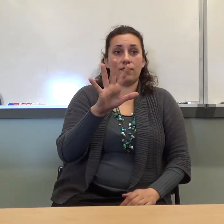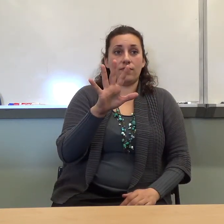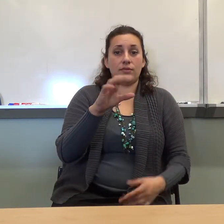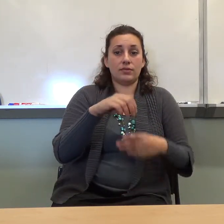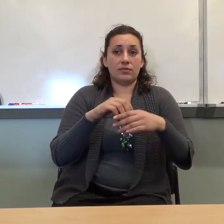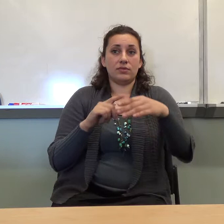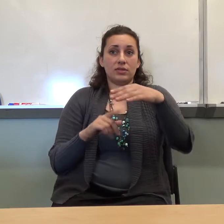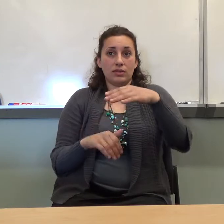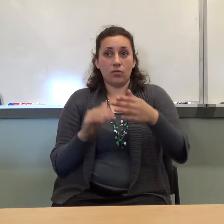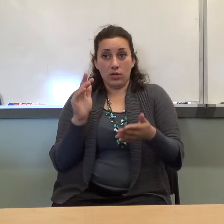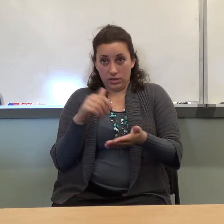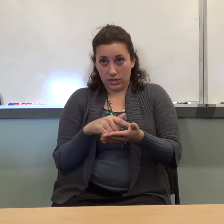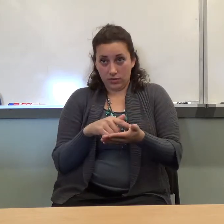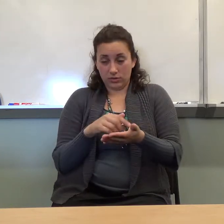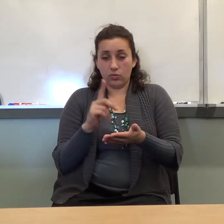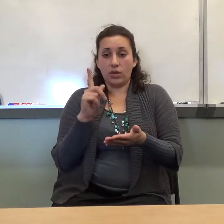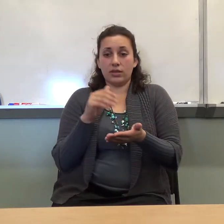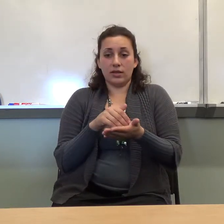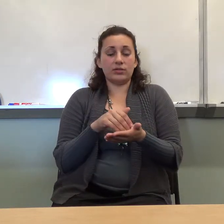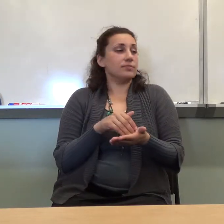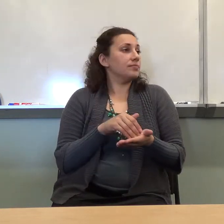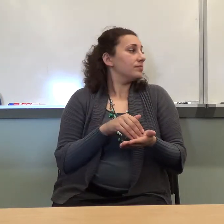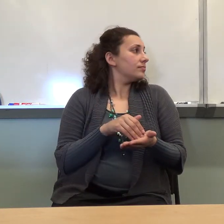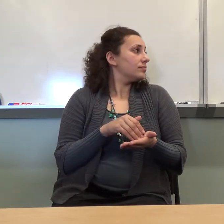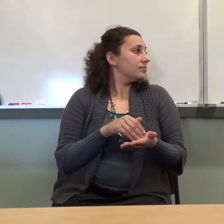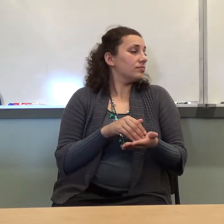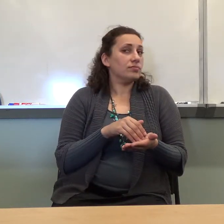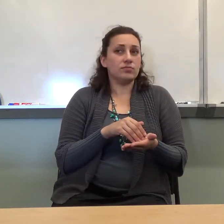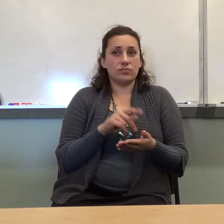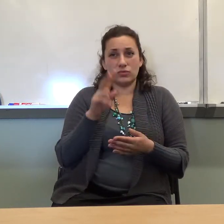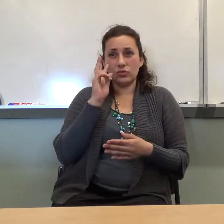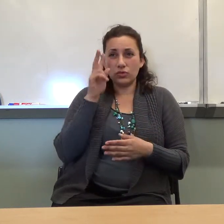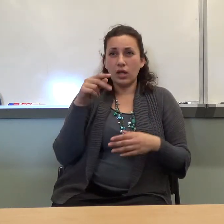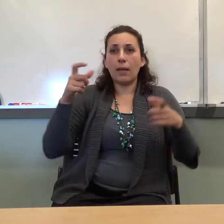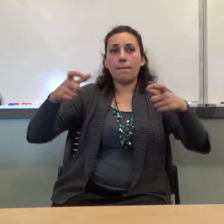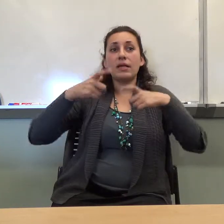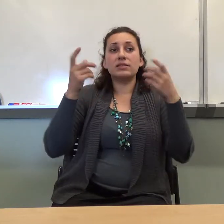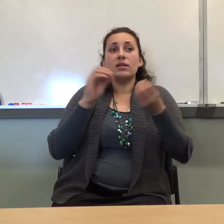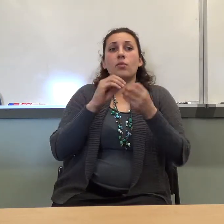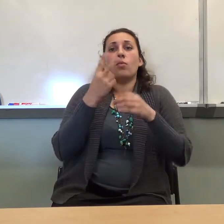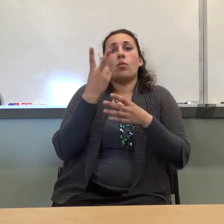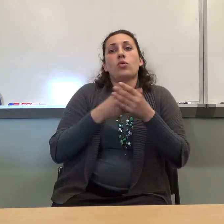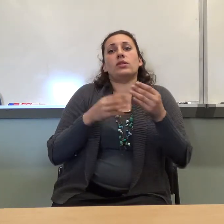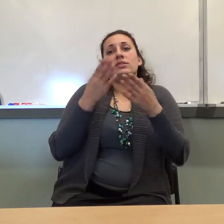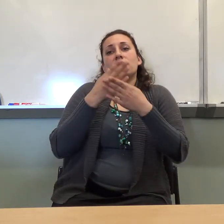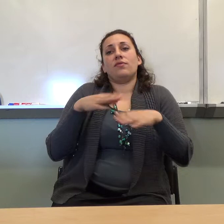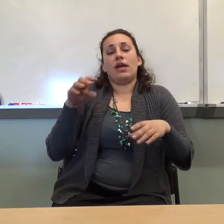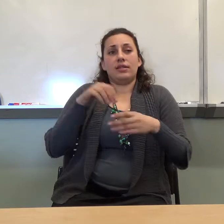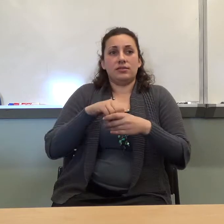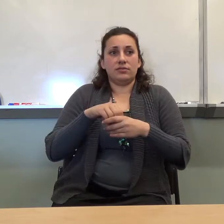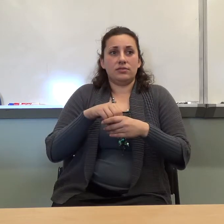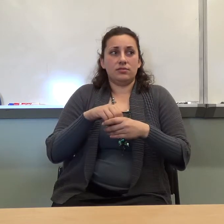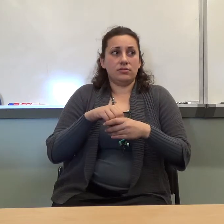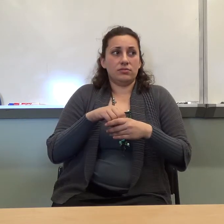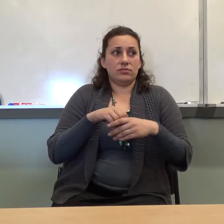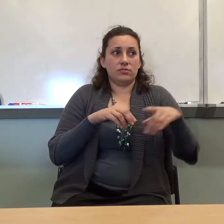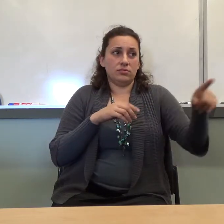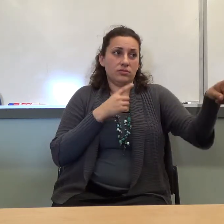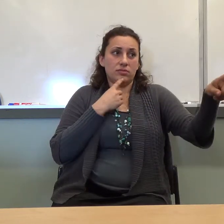for the greatest thing you can divide into both. And so we've got an idea? 25.